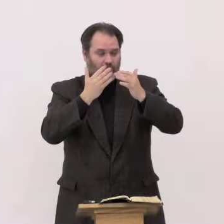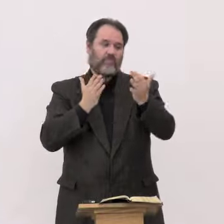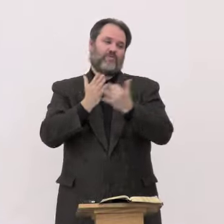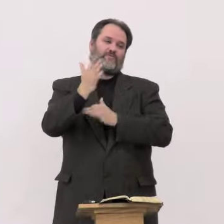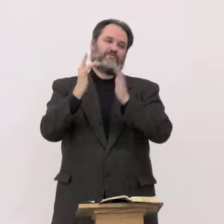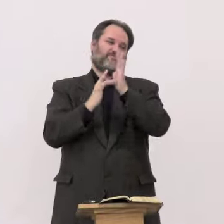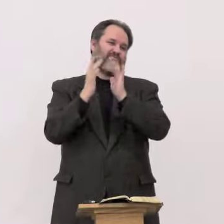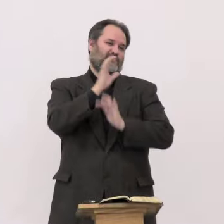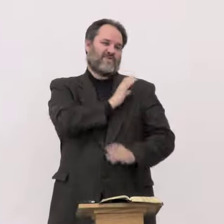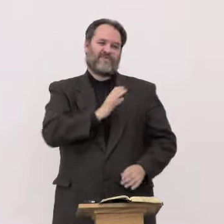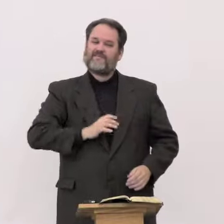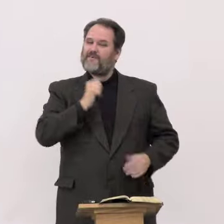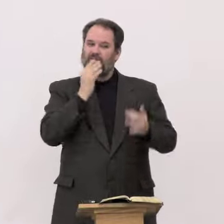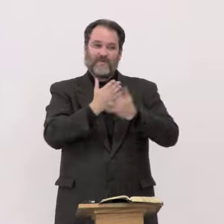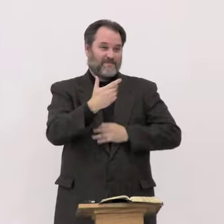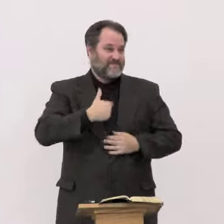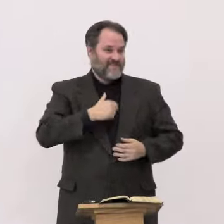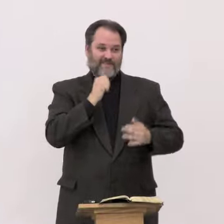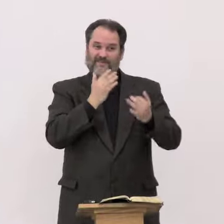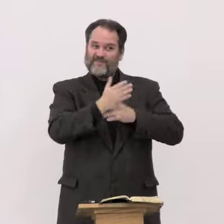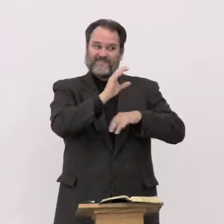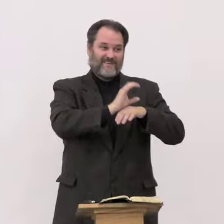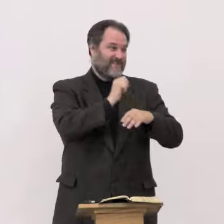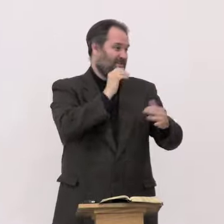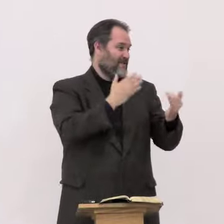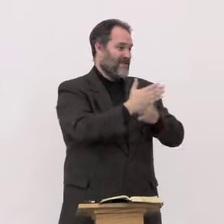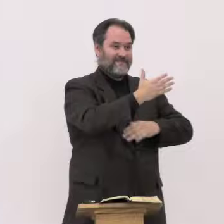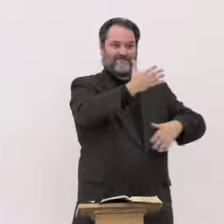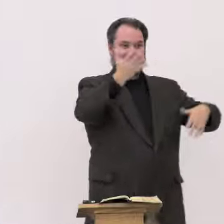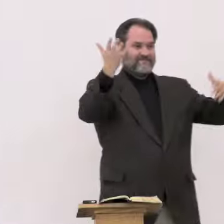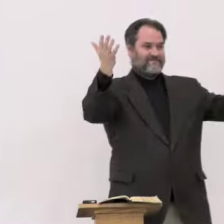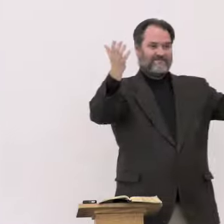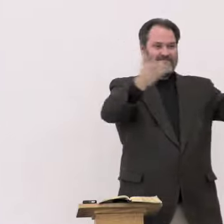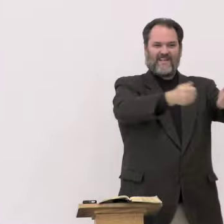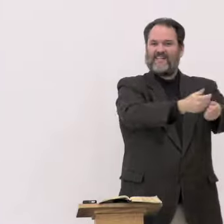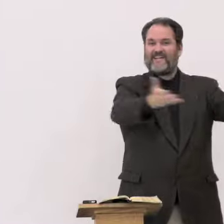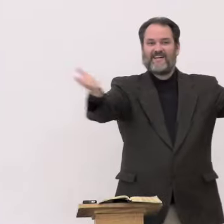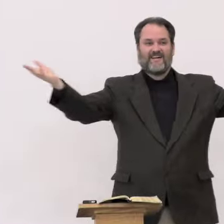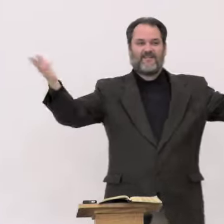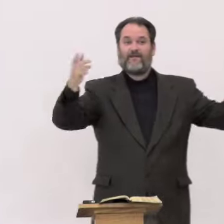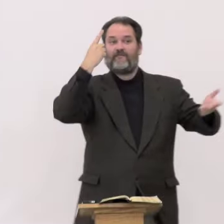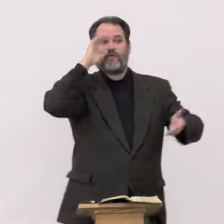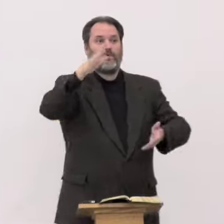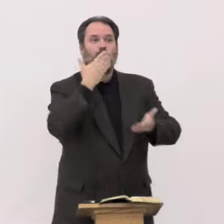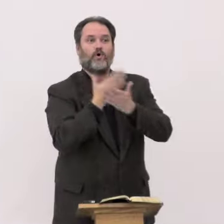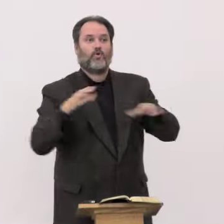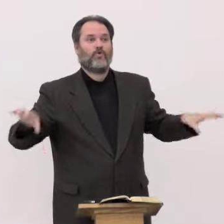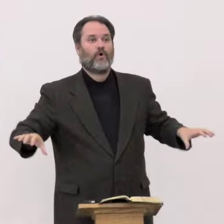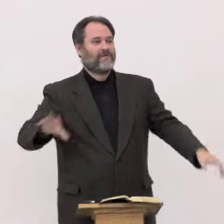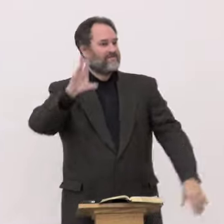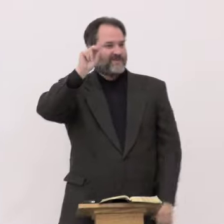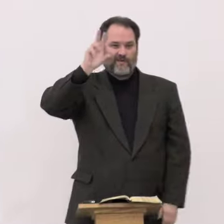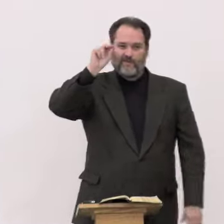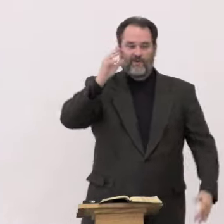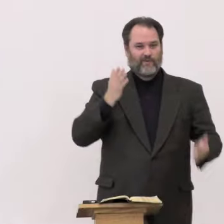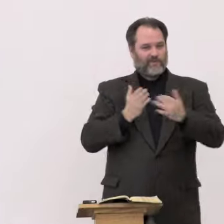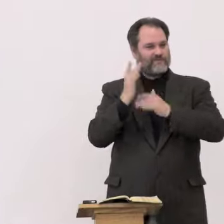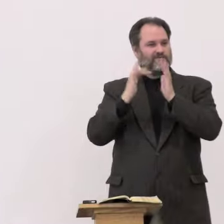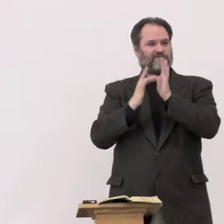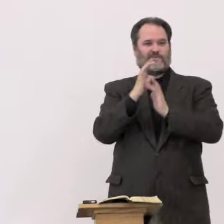and the only way to heaven is through Jesus, not through me, it's not through the church. It's not through your good